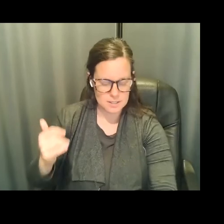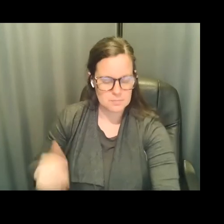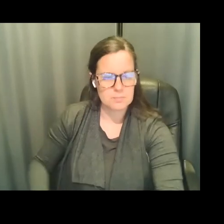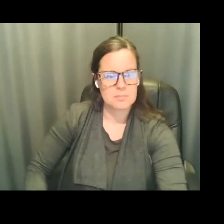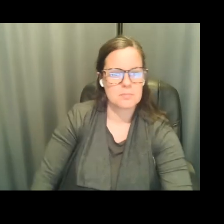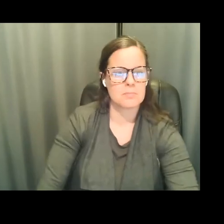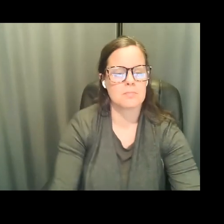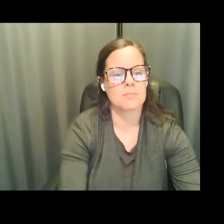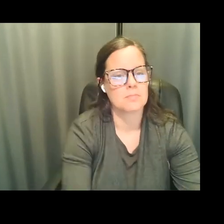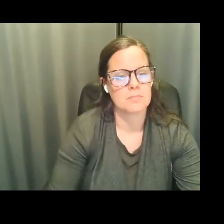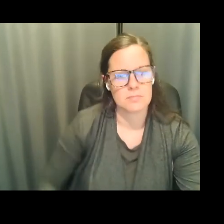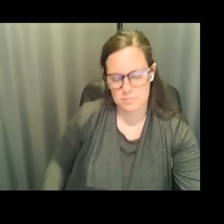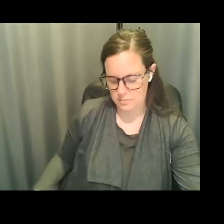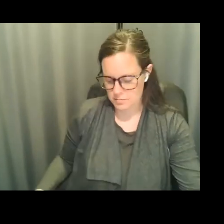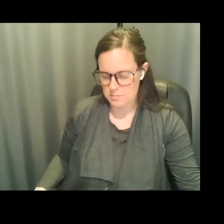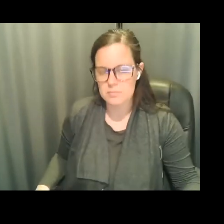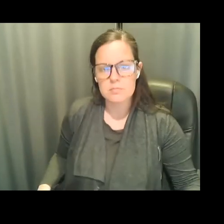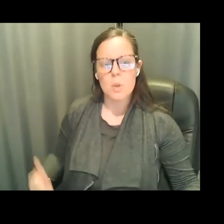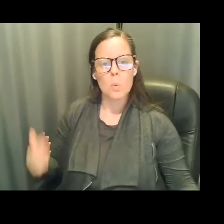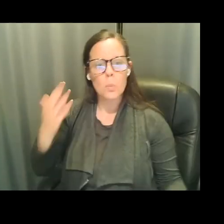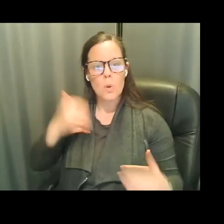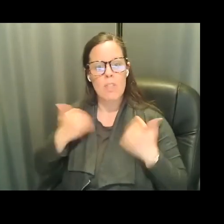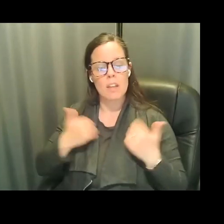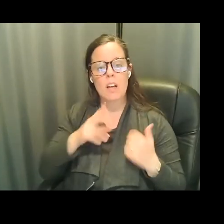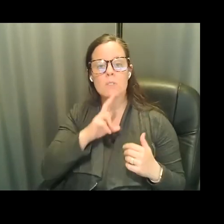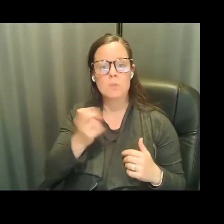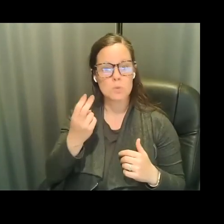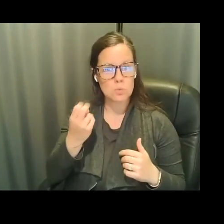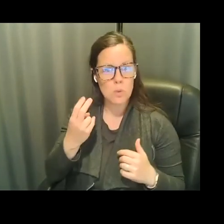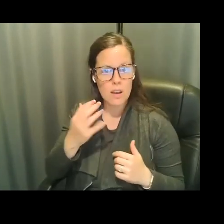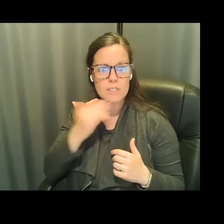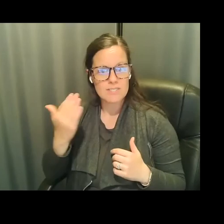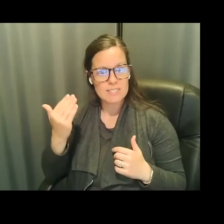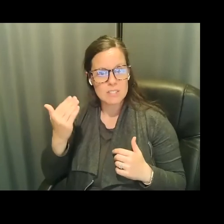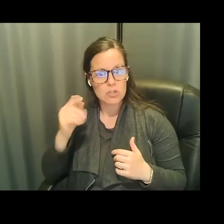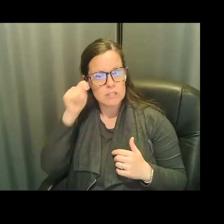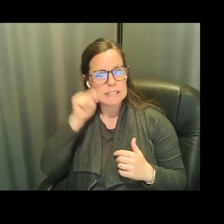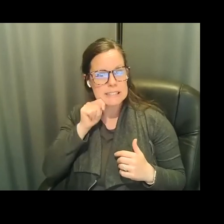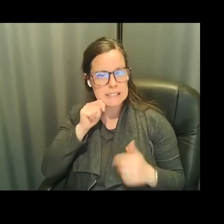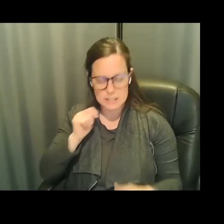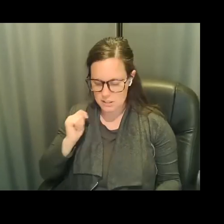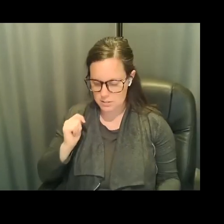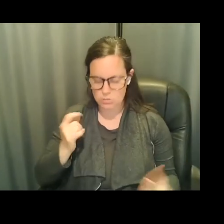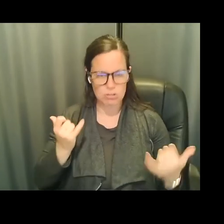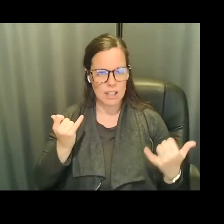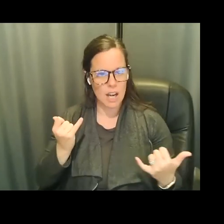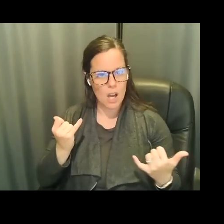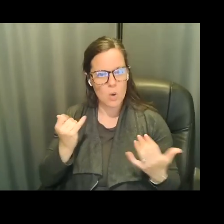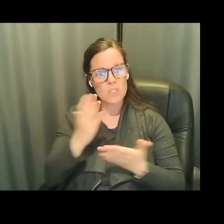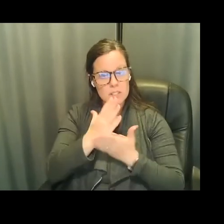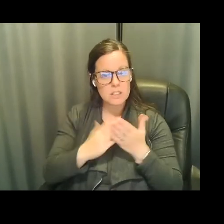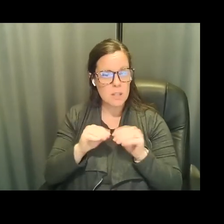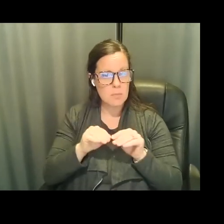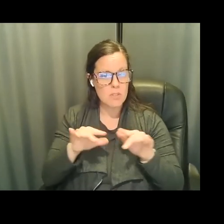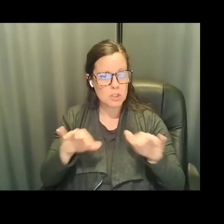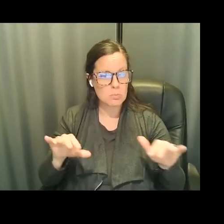that our adolescents and 12 to 15-year-olds, our teenagers, um, right now some of the spread that we're